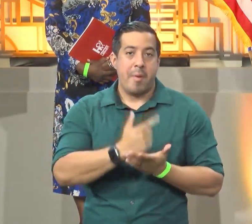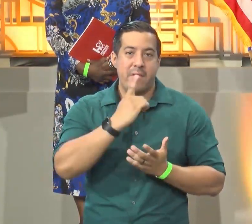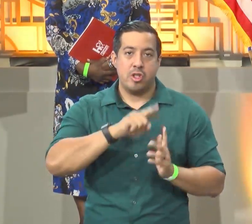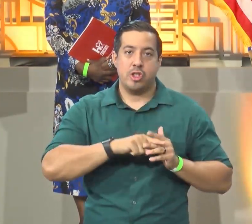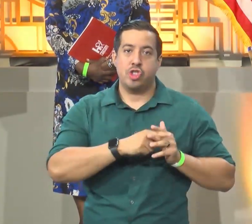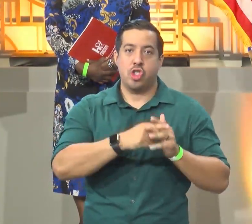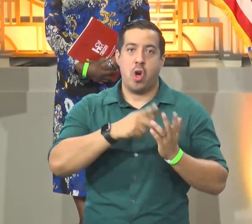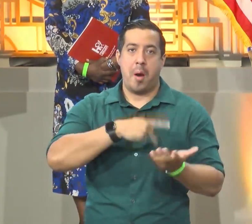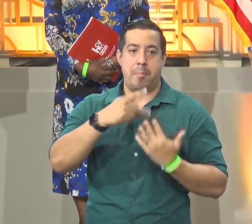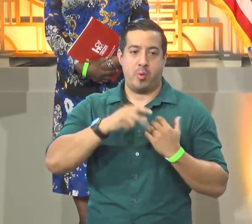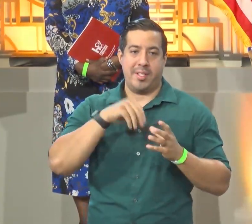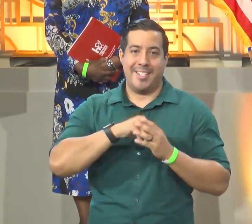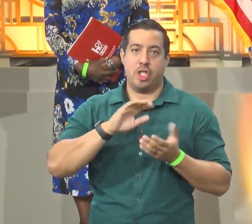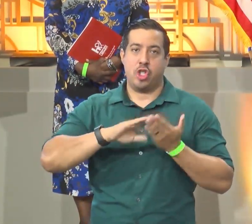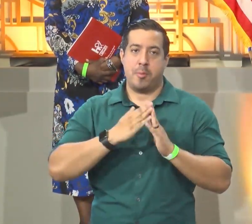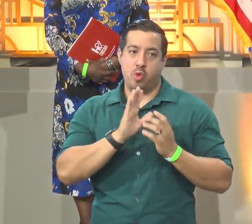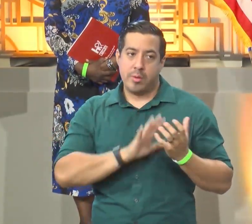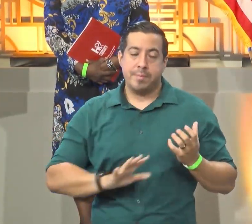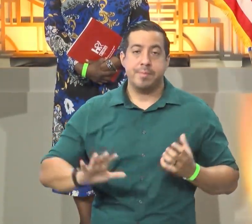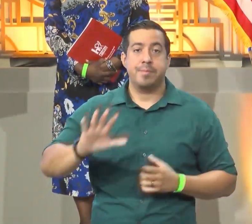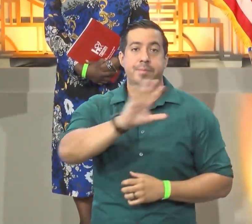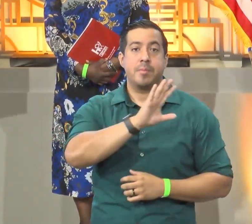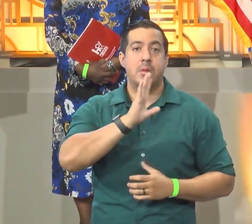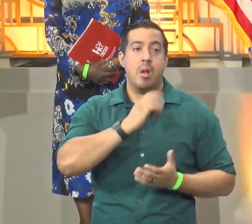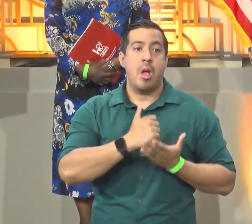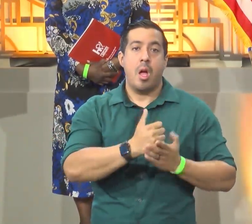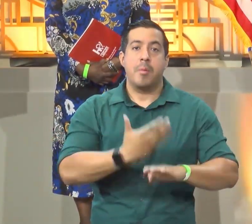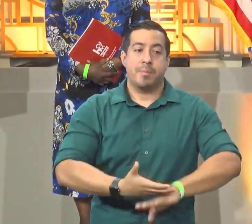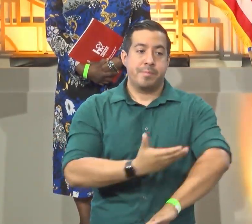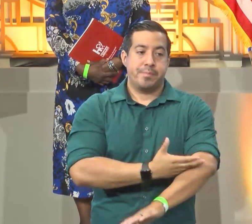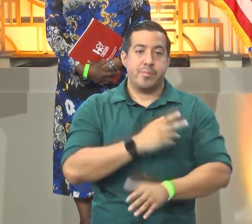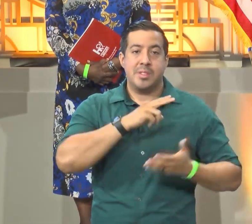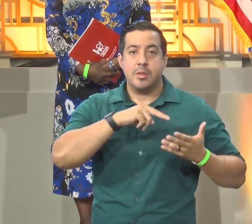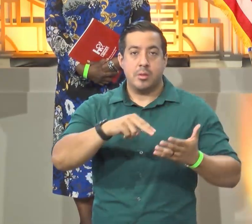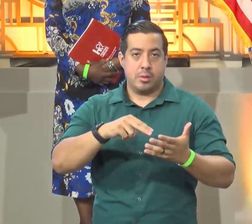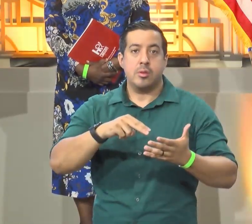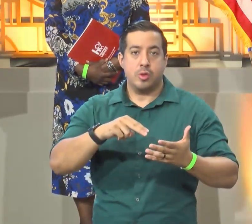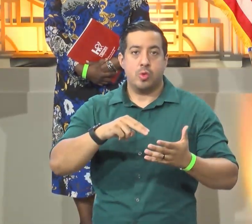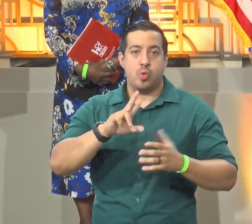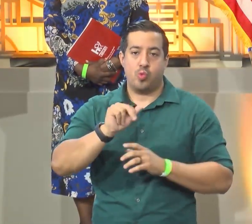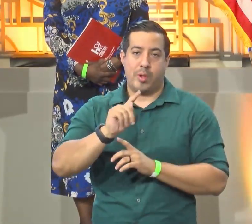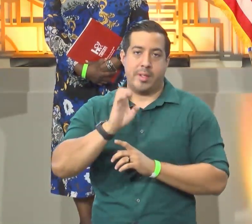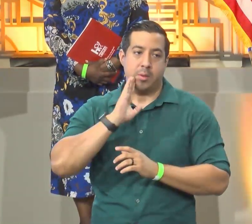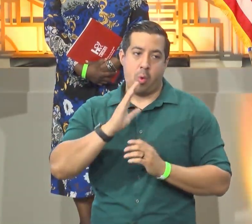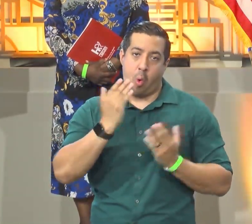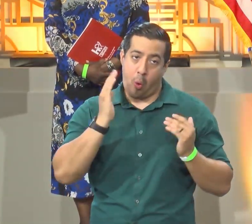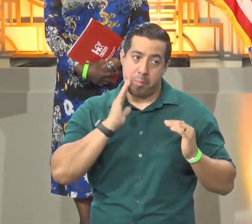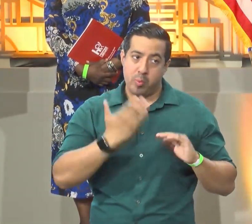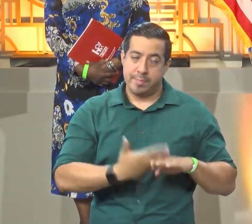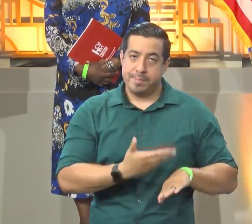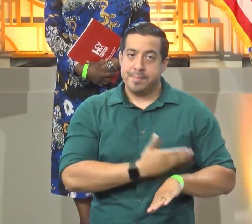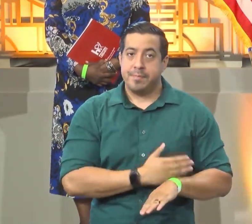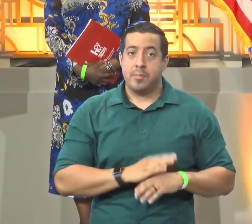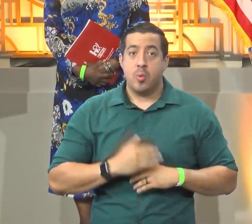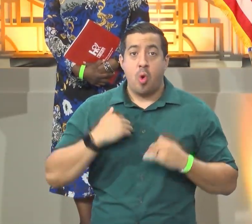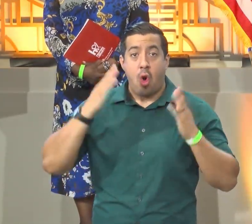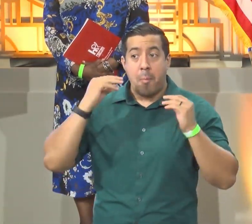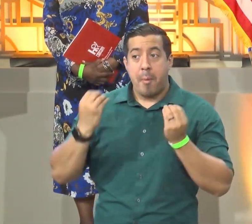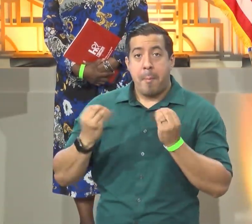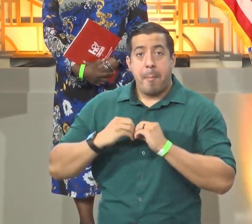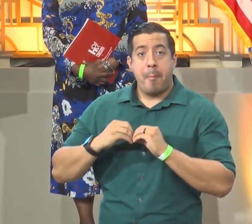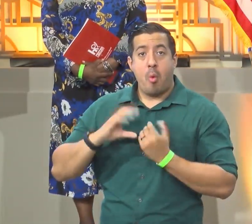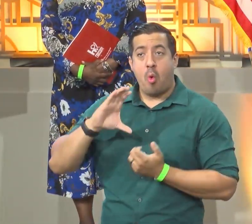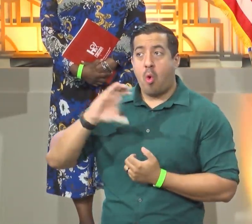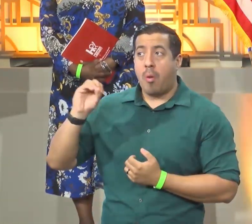programs across our community aimed at boosting adult literacy rates. We are hopeful that more corporations,